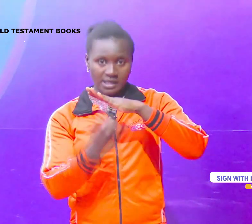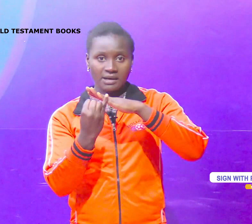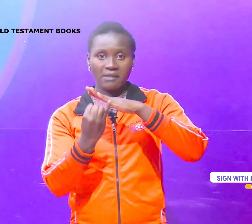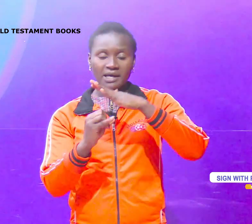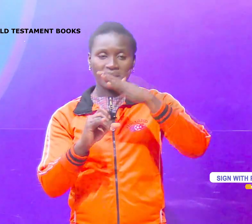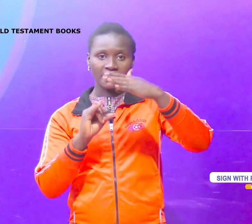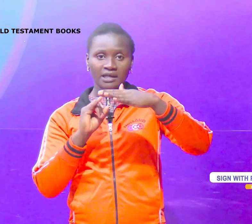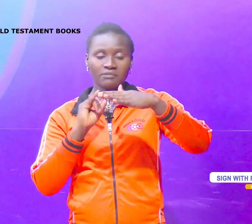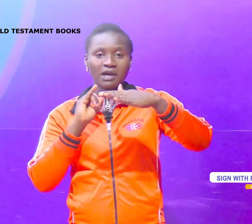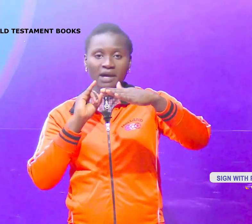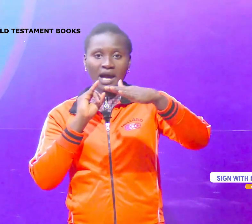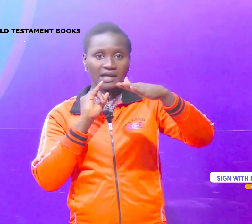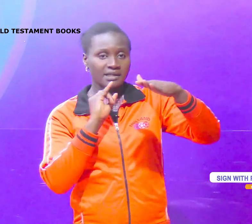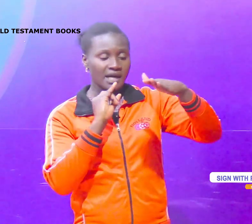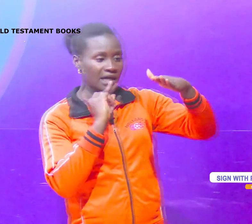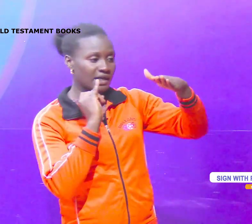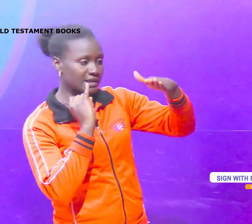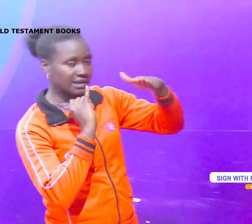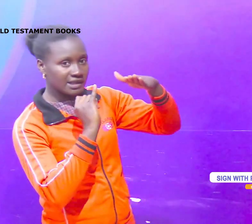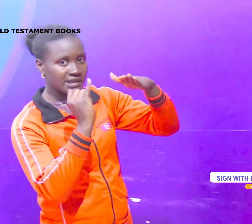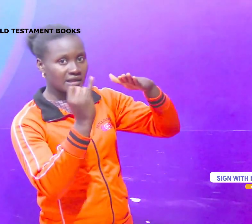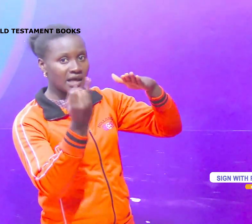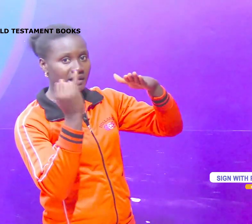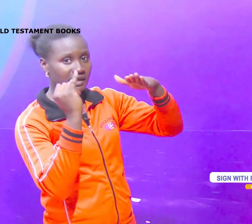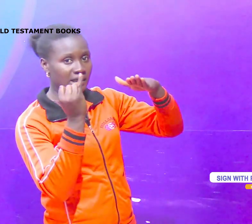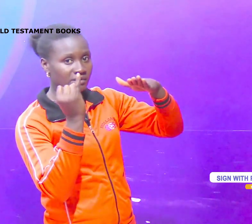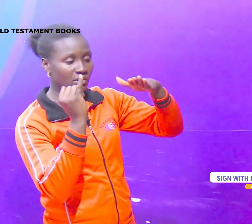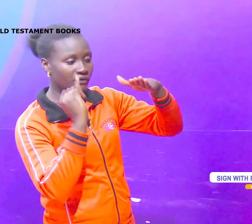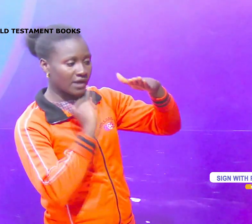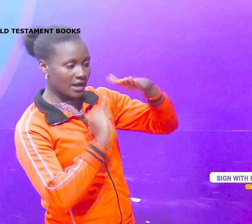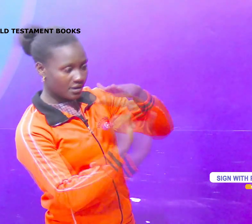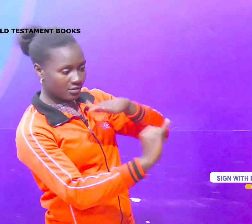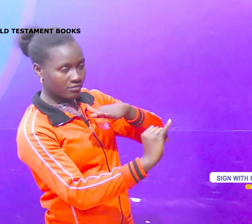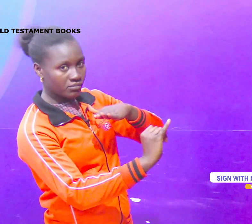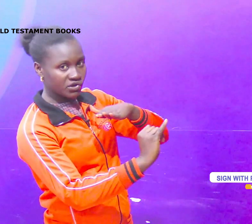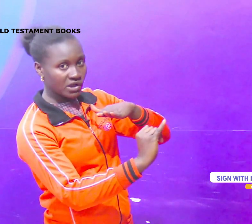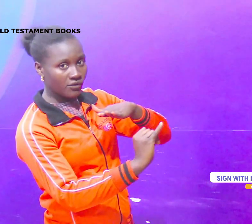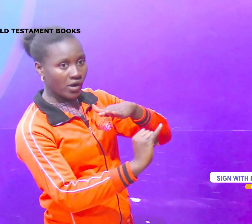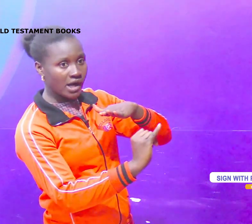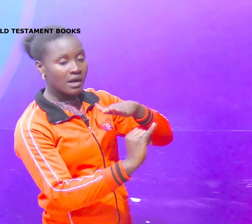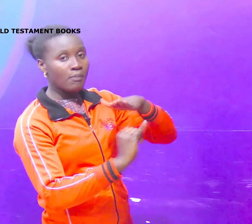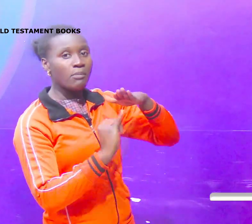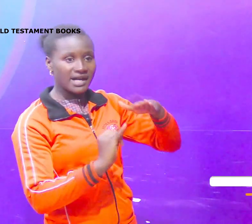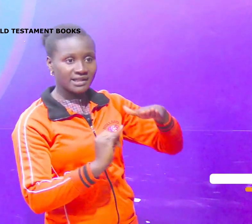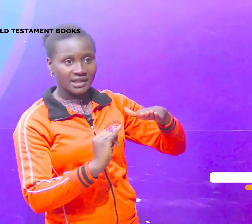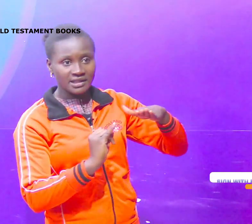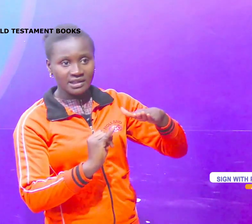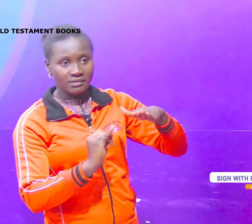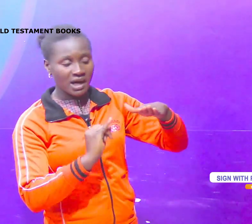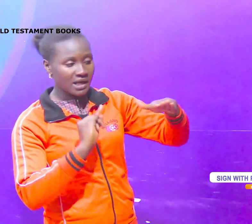Jeremiah. Remember Isaiah, it is just a small finger pushing forward, but Jeremiah with